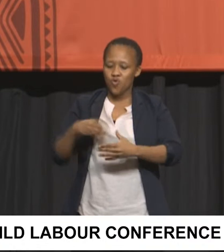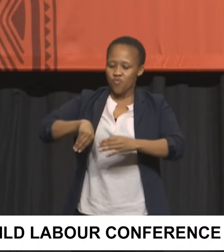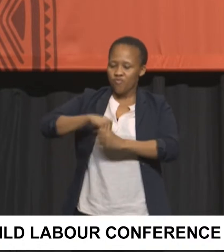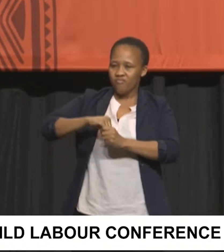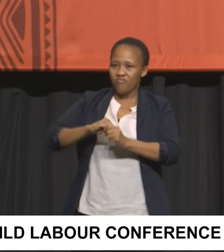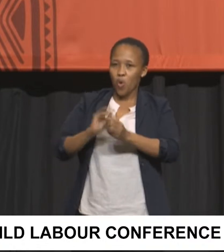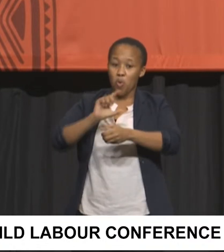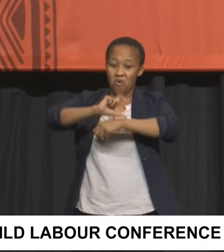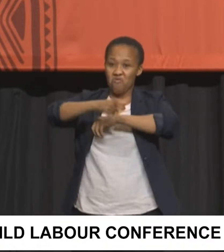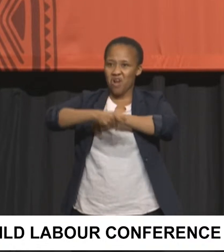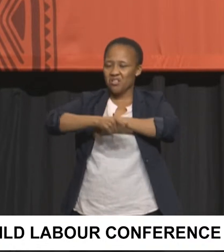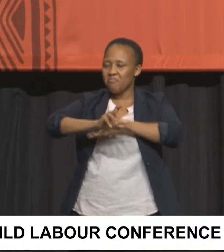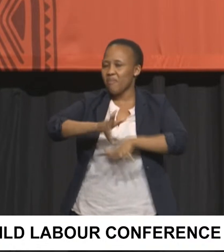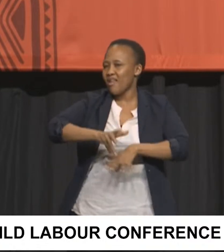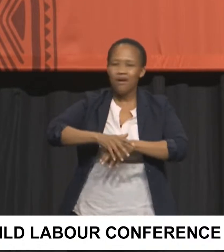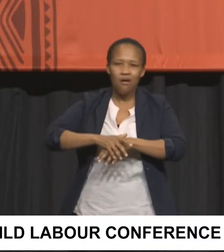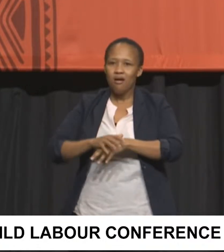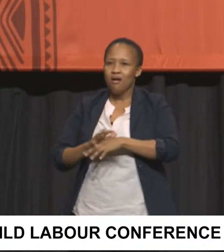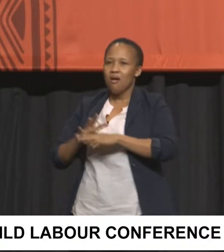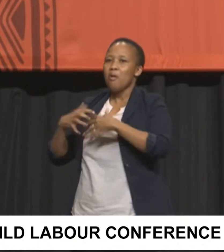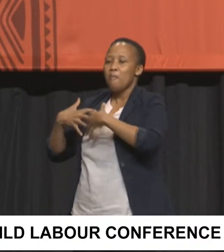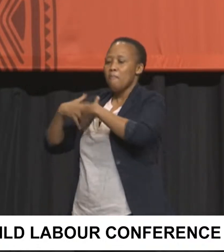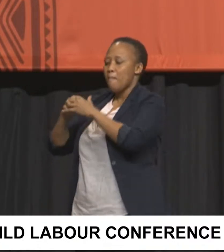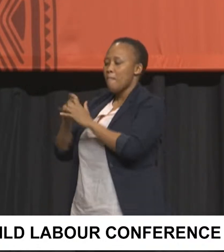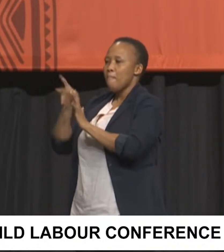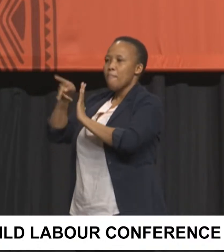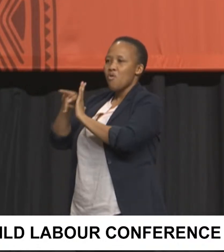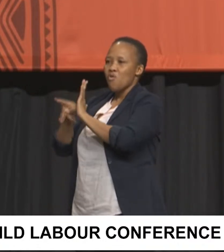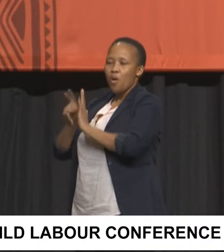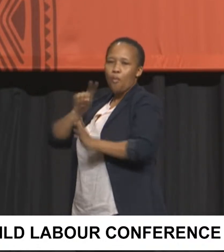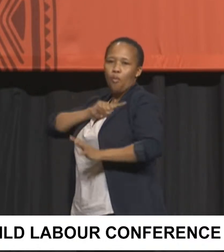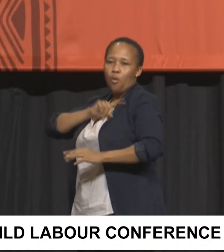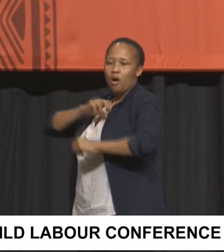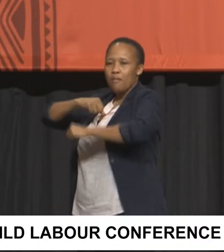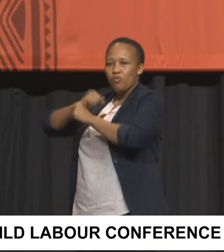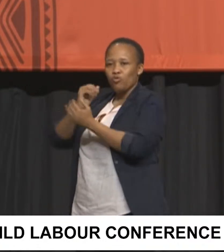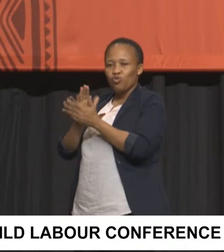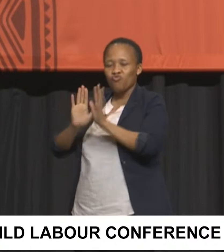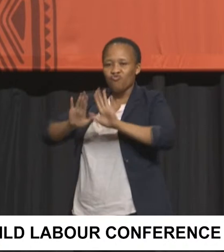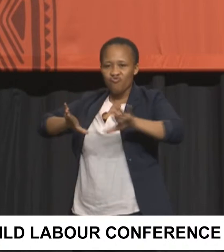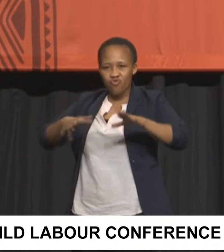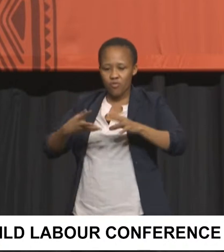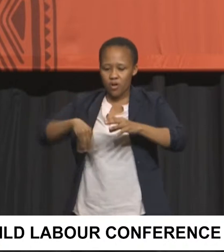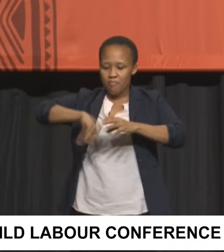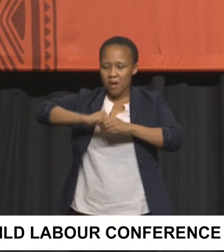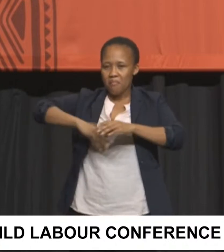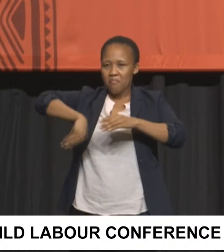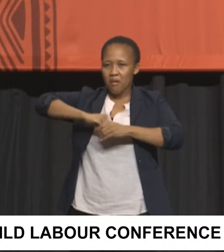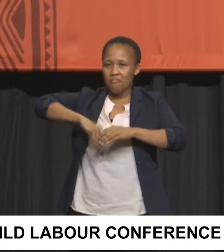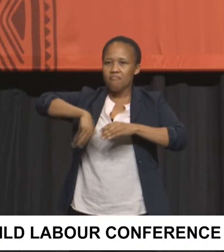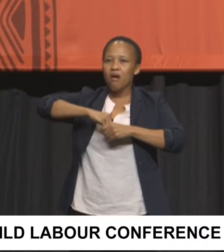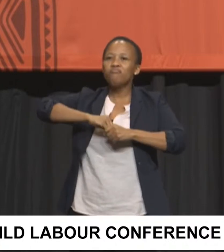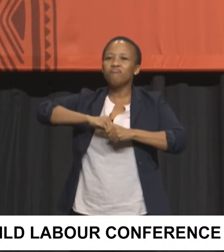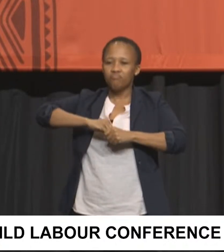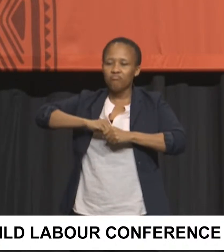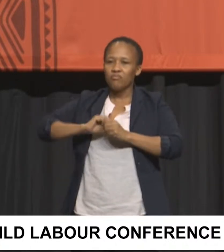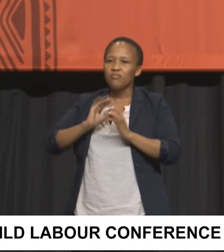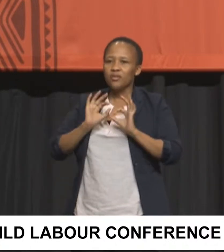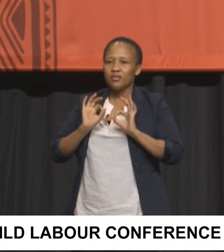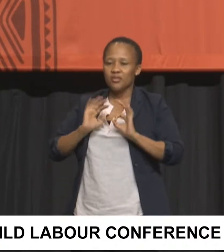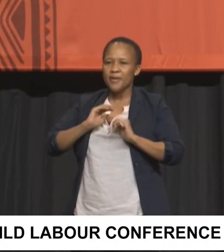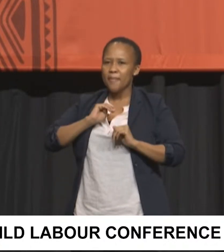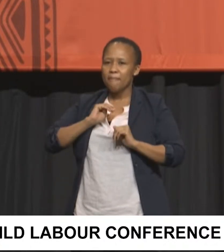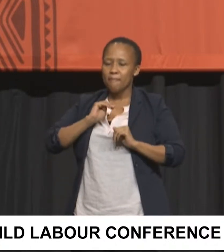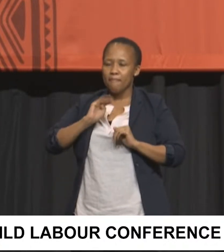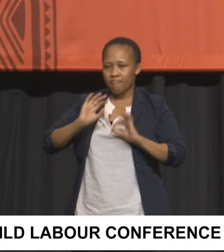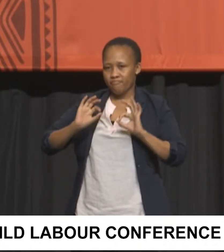but to design a program that ensures that your participation as children will be meaningful through